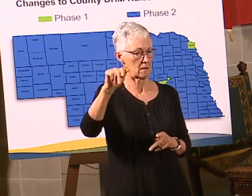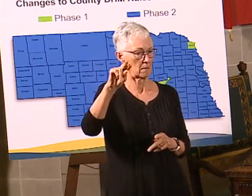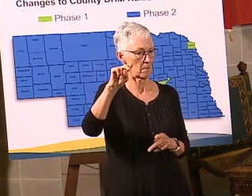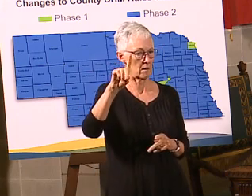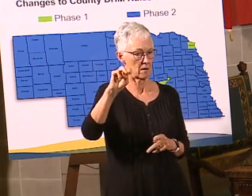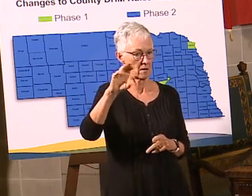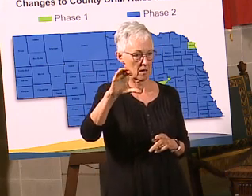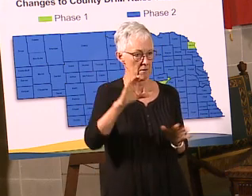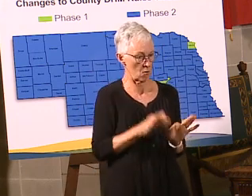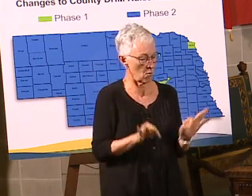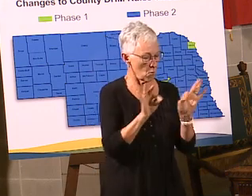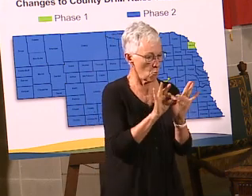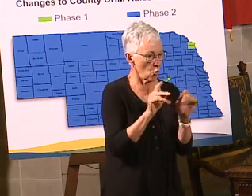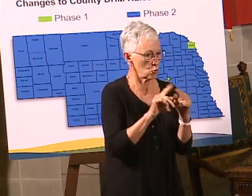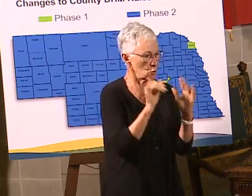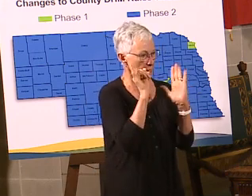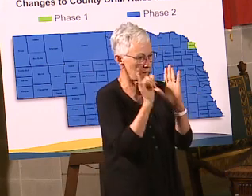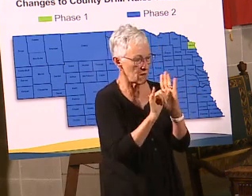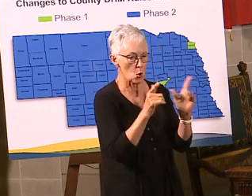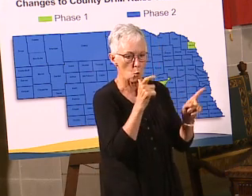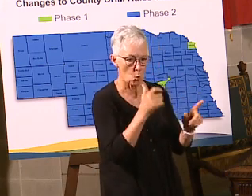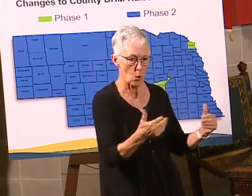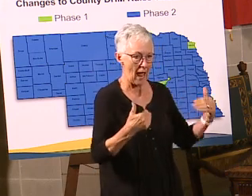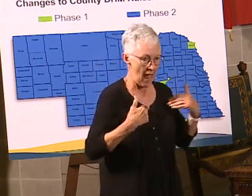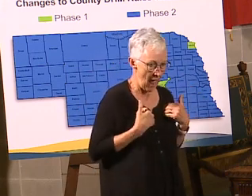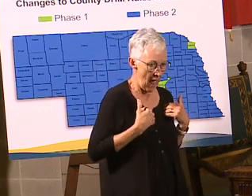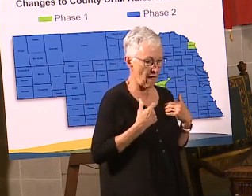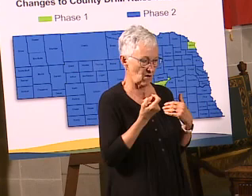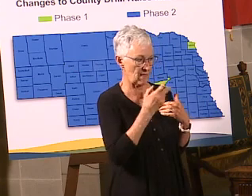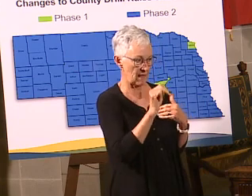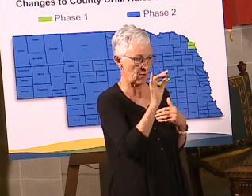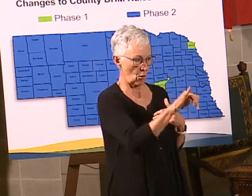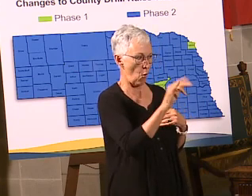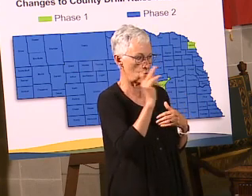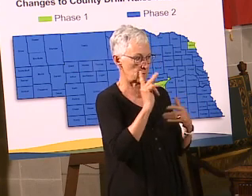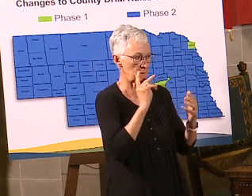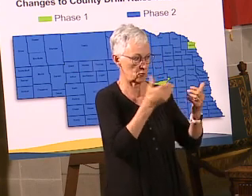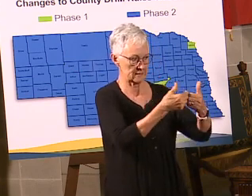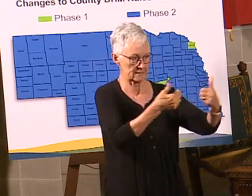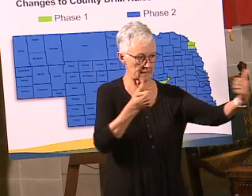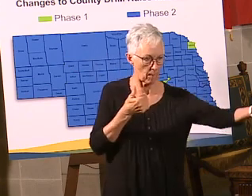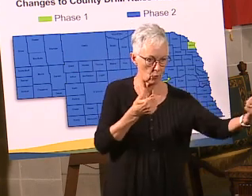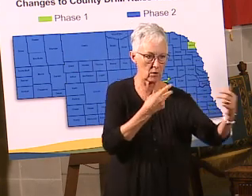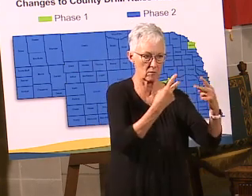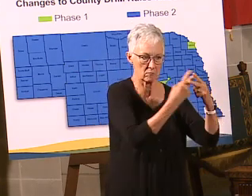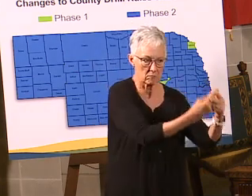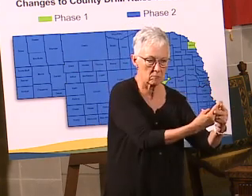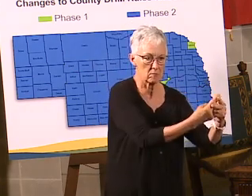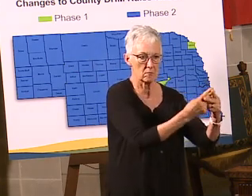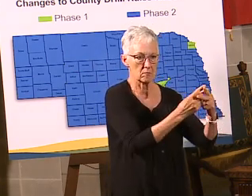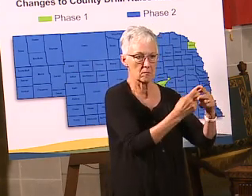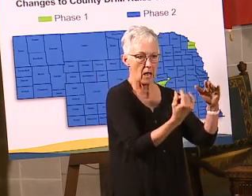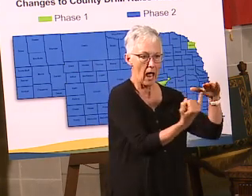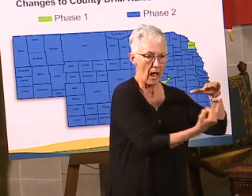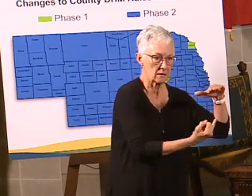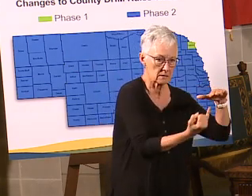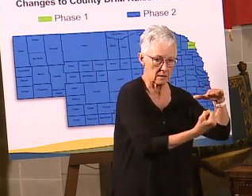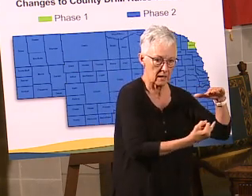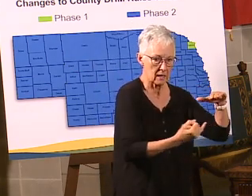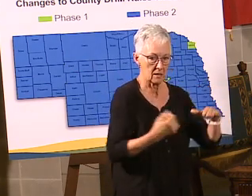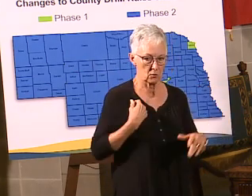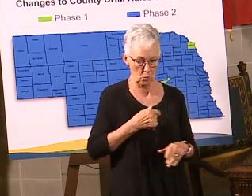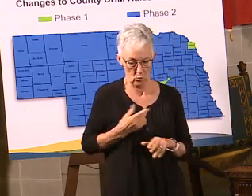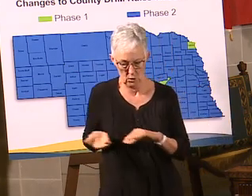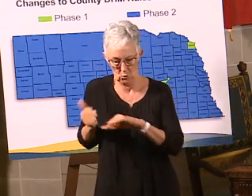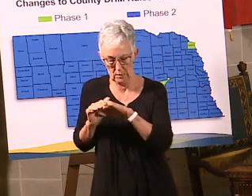circulation, so to speak, with regard to the rest of society so that you can make sure they're not spreading it to the rest of the folks. So by increasing testing,